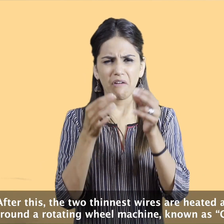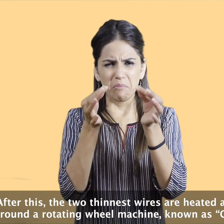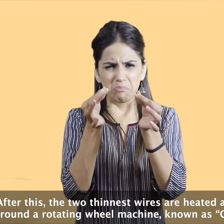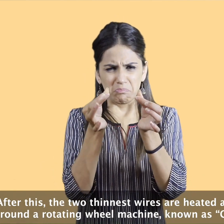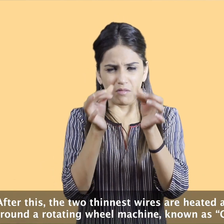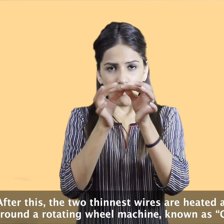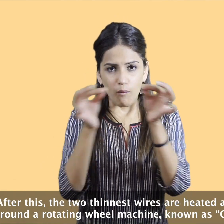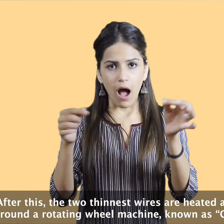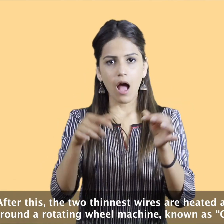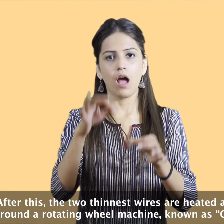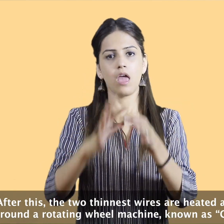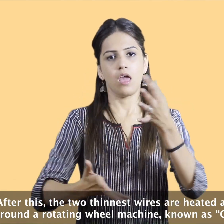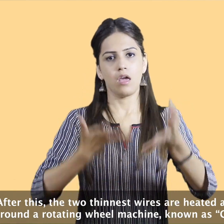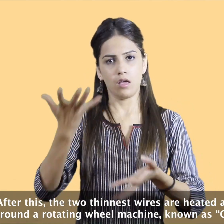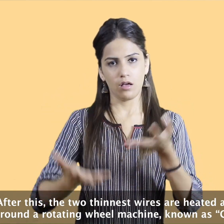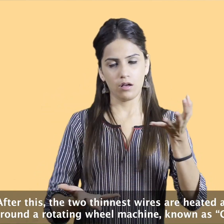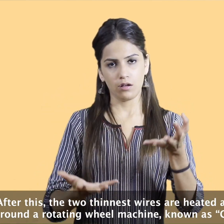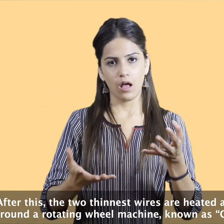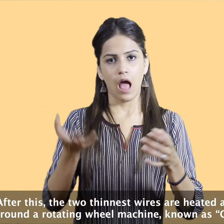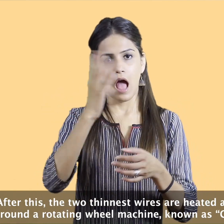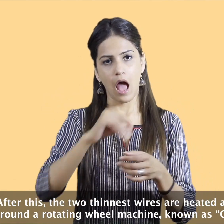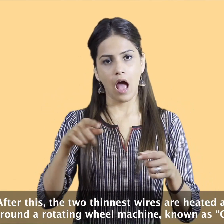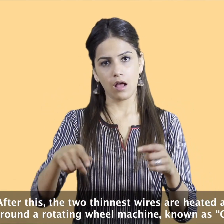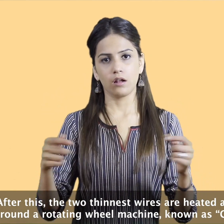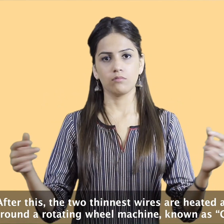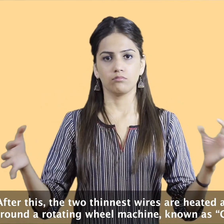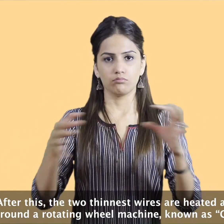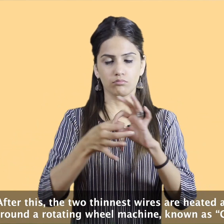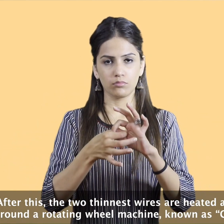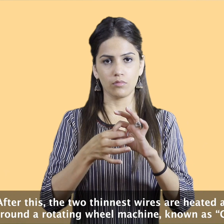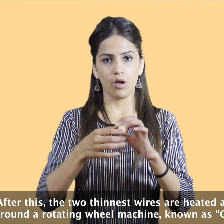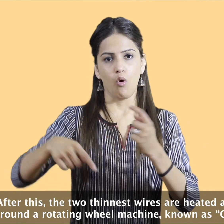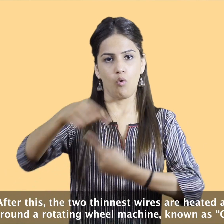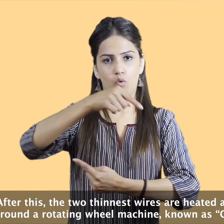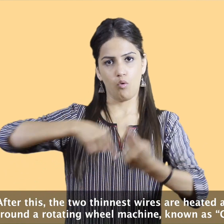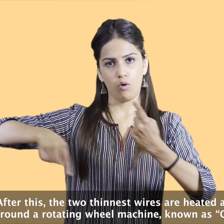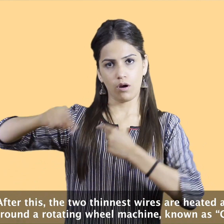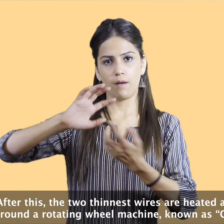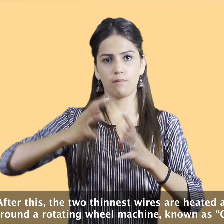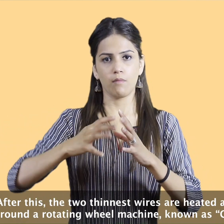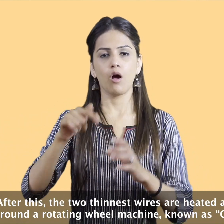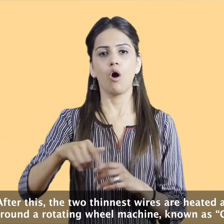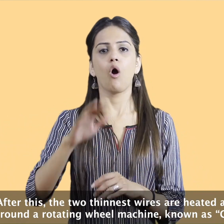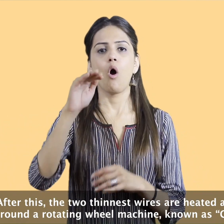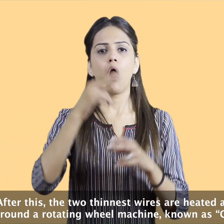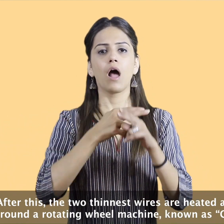are heated and twisted around a rotating wheel machine known as charkha.